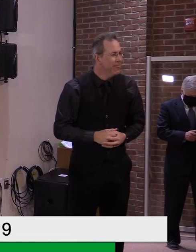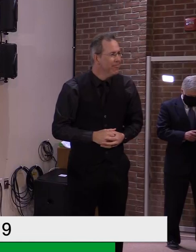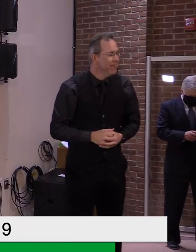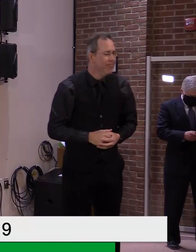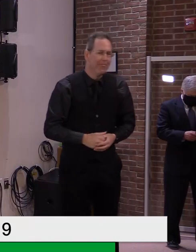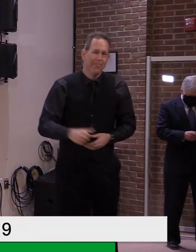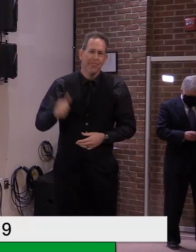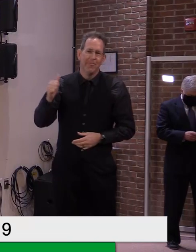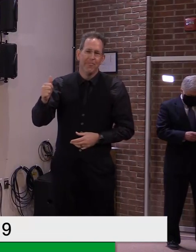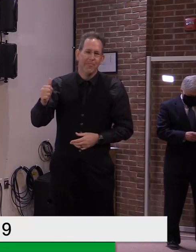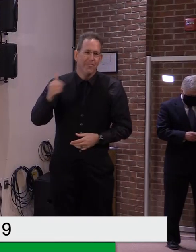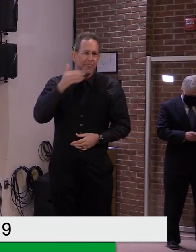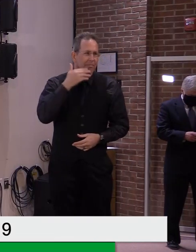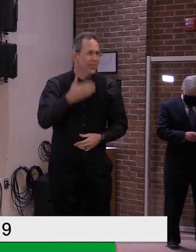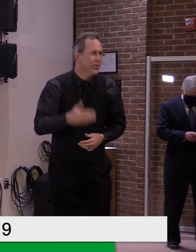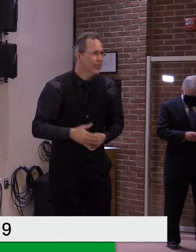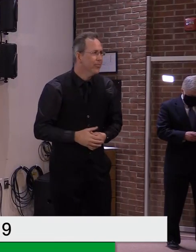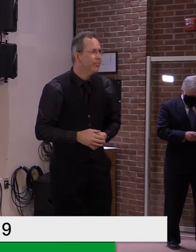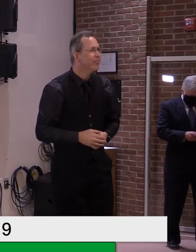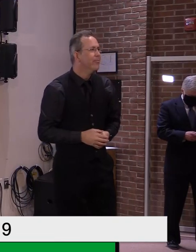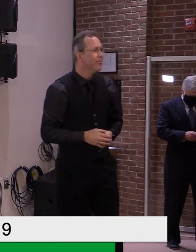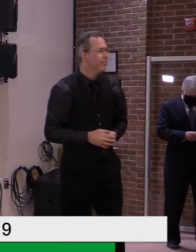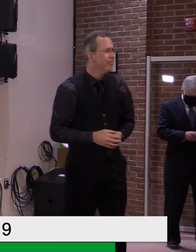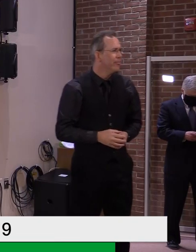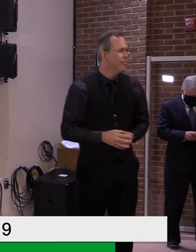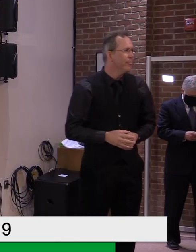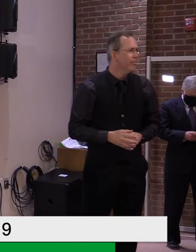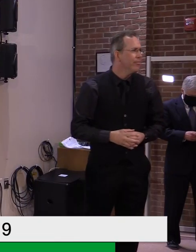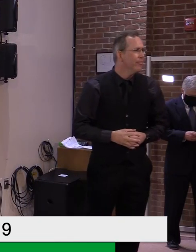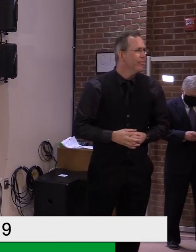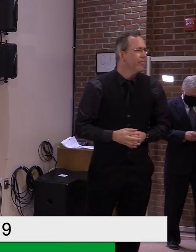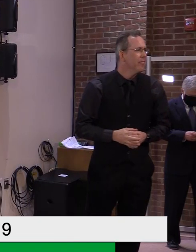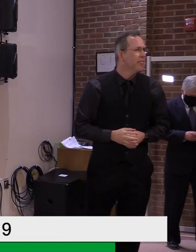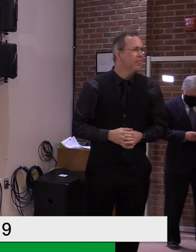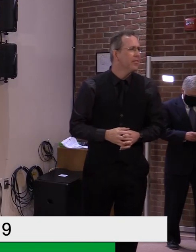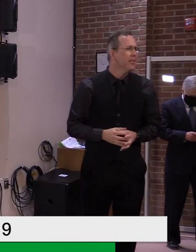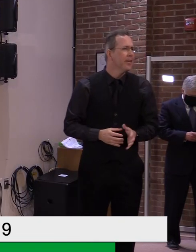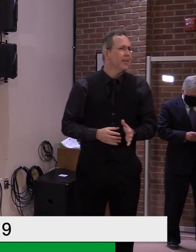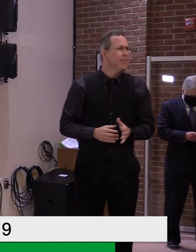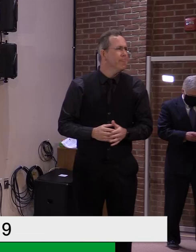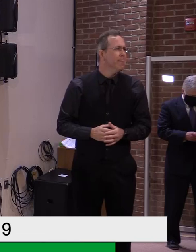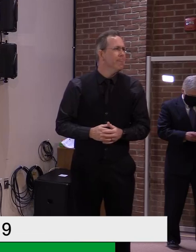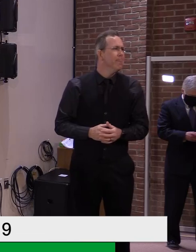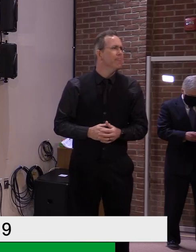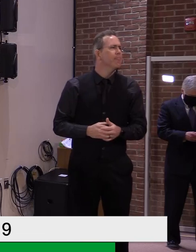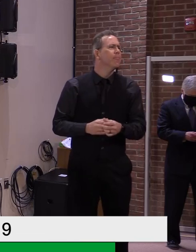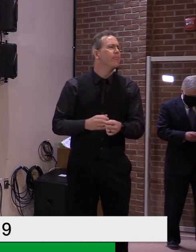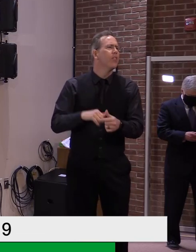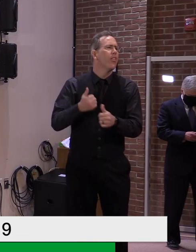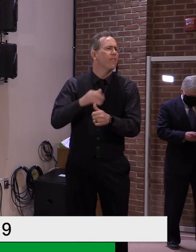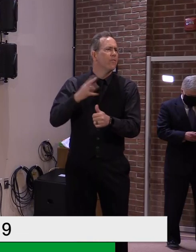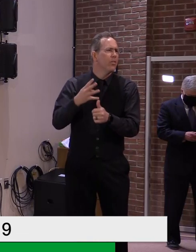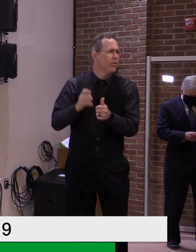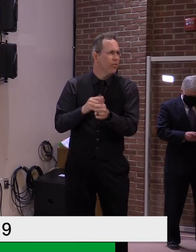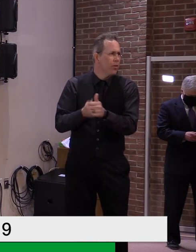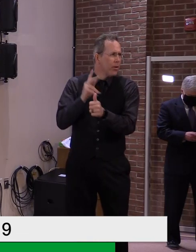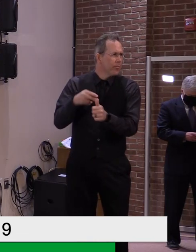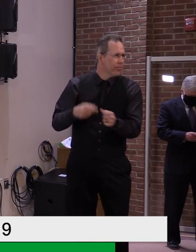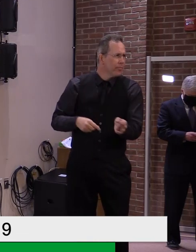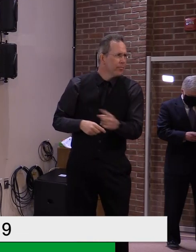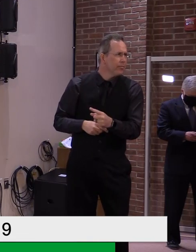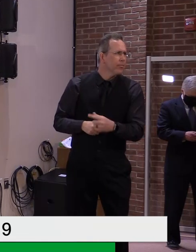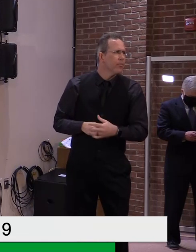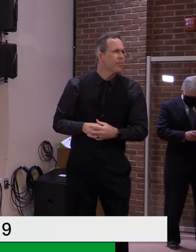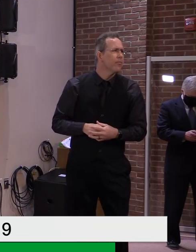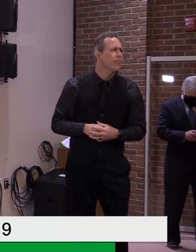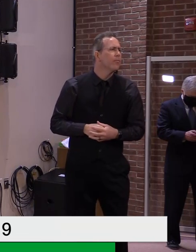Okay. And just to clarify, you know, who is the one who makes the decision about the kid getting a vaccine? Like right now, you know, 16-year-olds